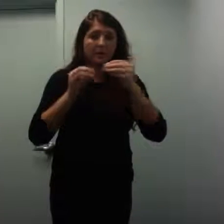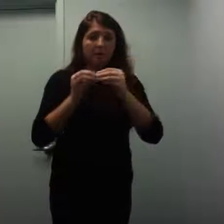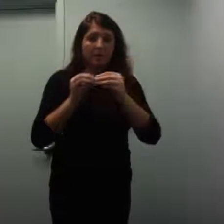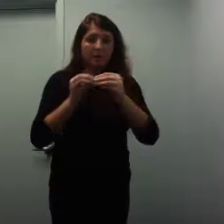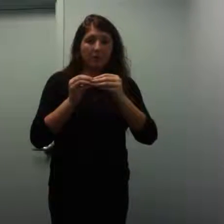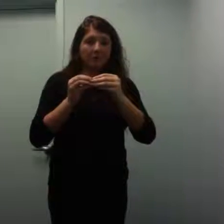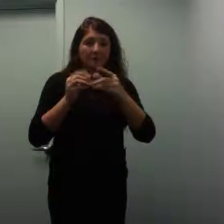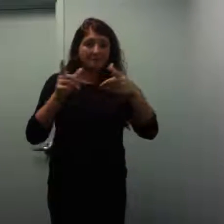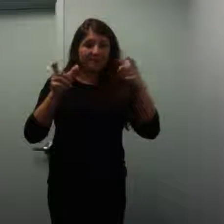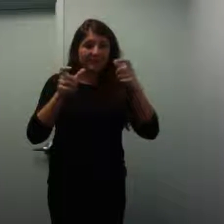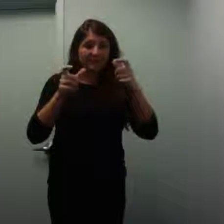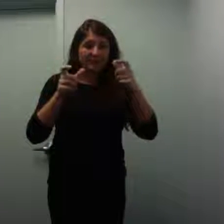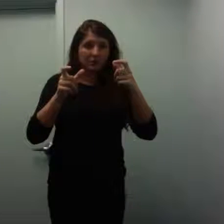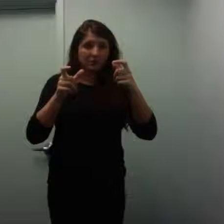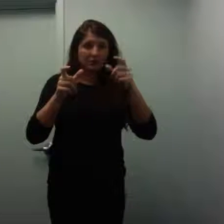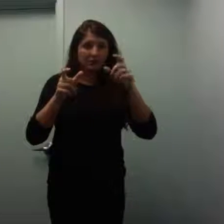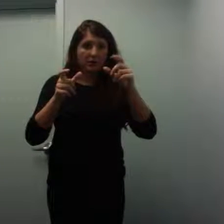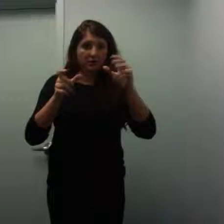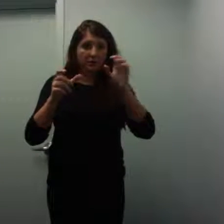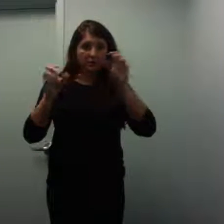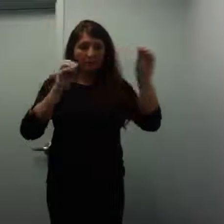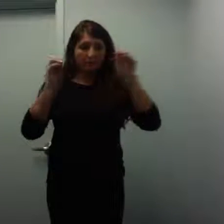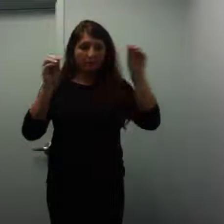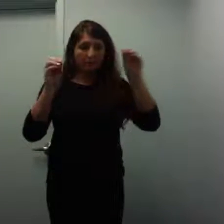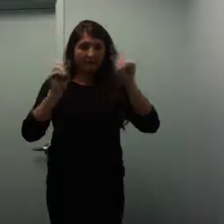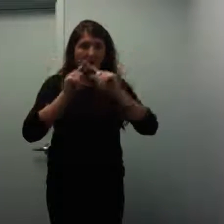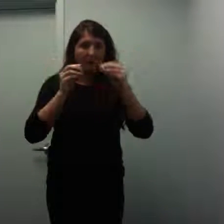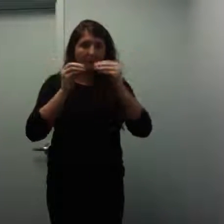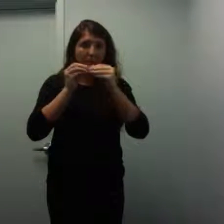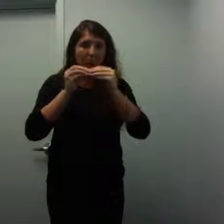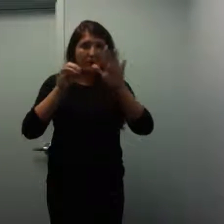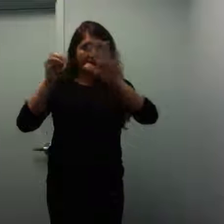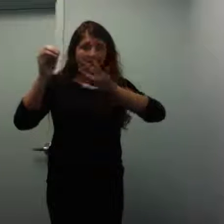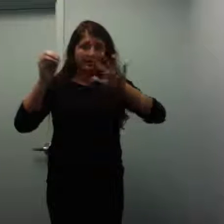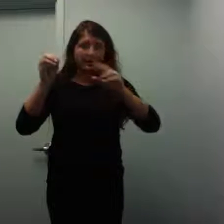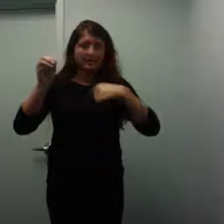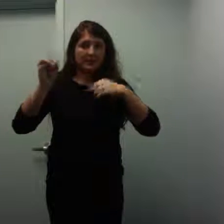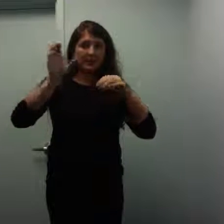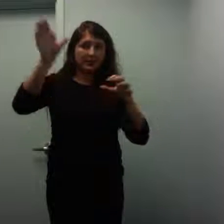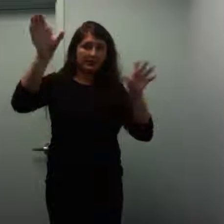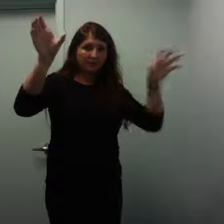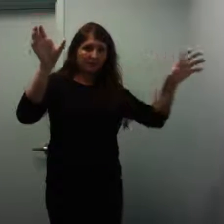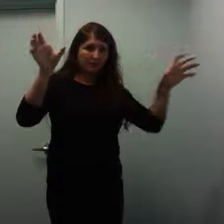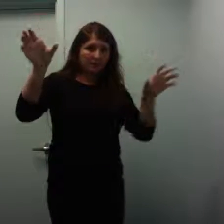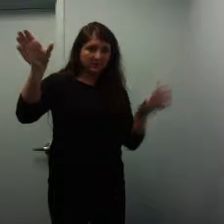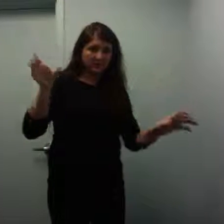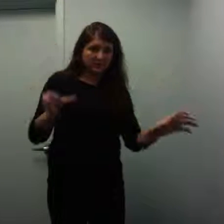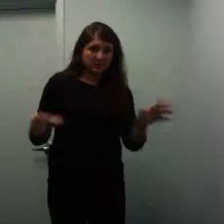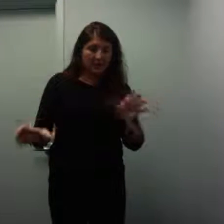molecules. If there's more space between the air molecules, what does that mean that you can put in those spaces?